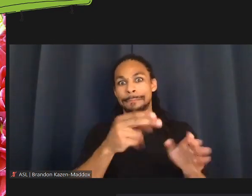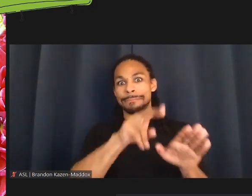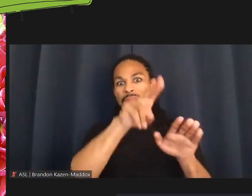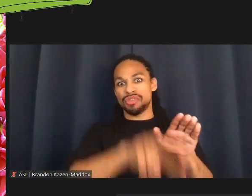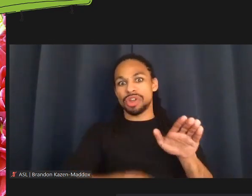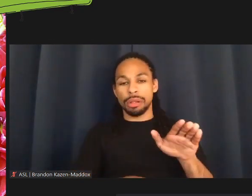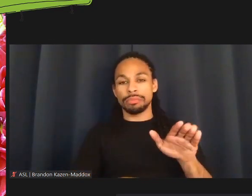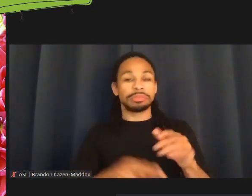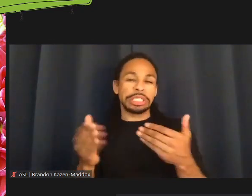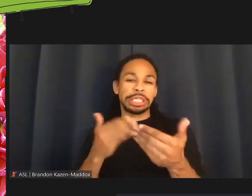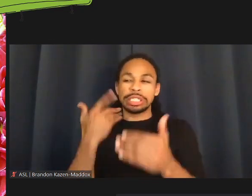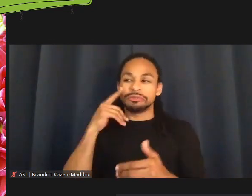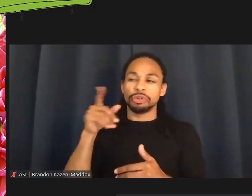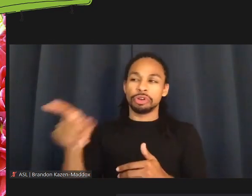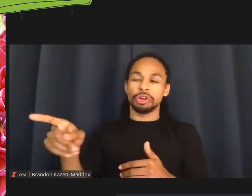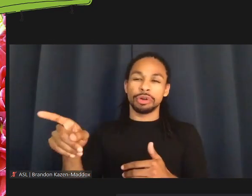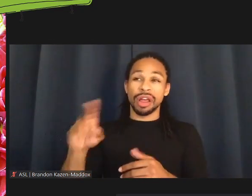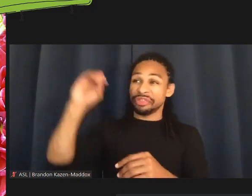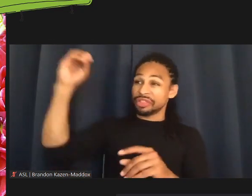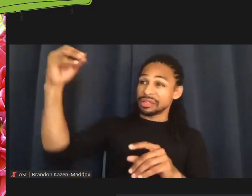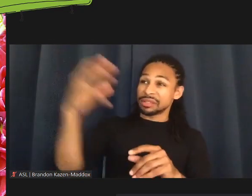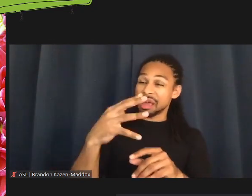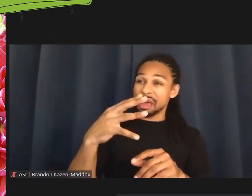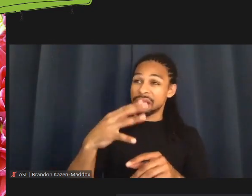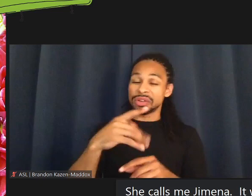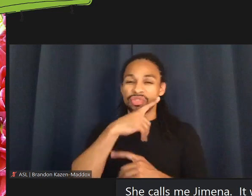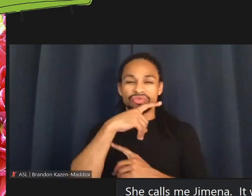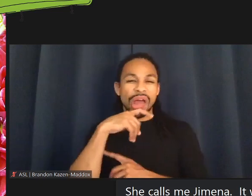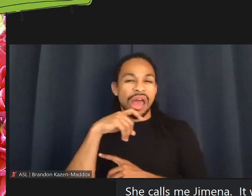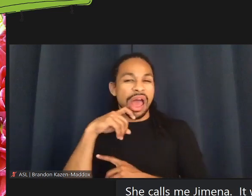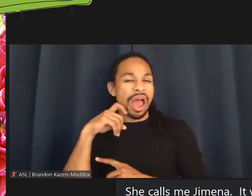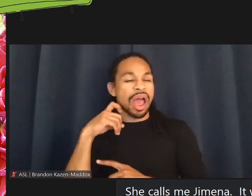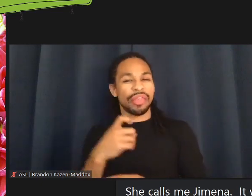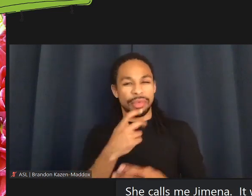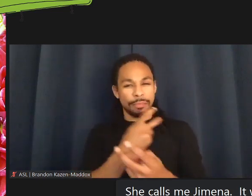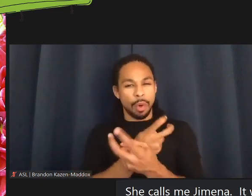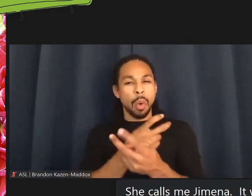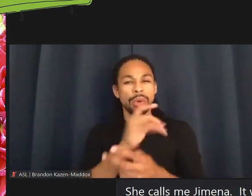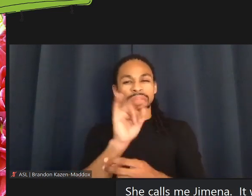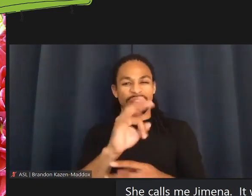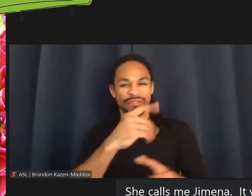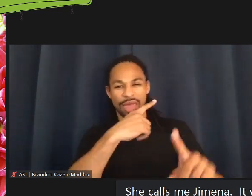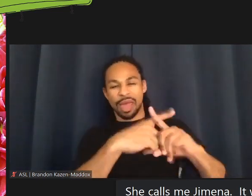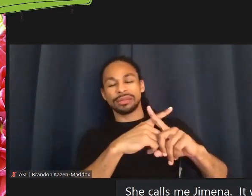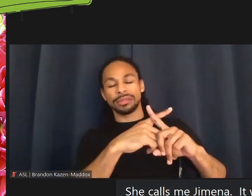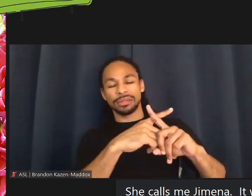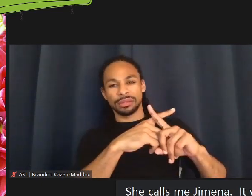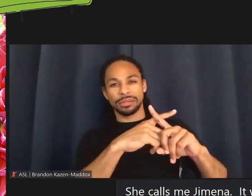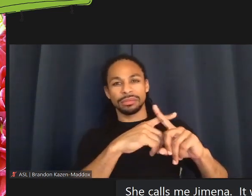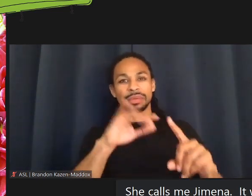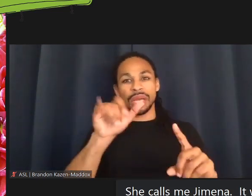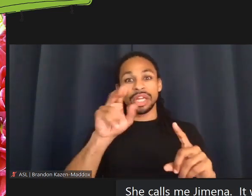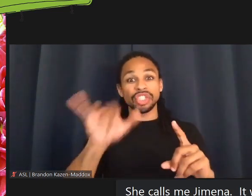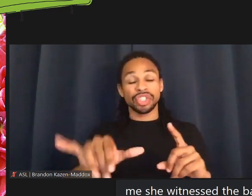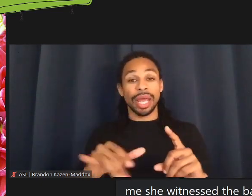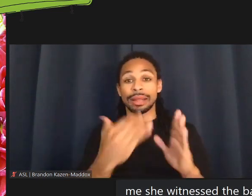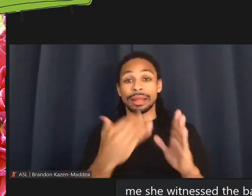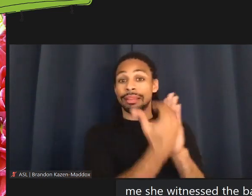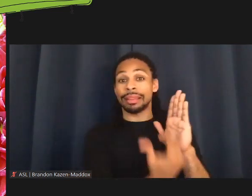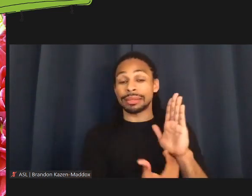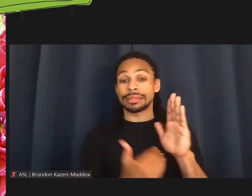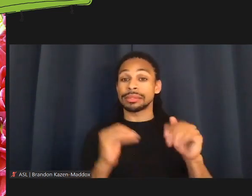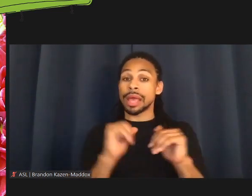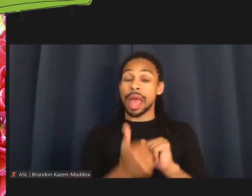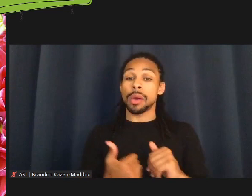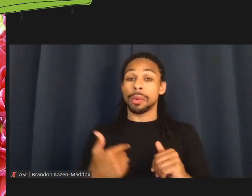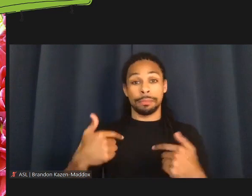the bones and I ate them like I do my mom's blood orange rice. Jenny lists the ways in which we are similar.